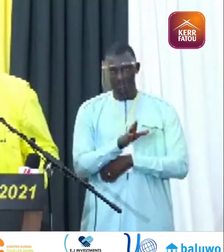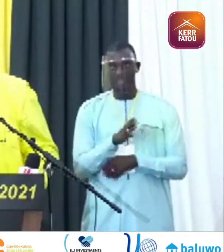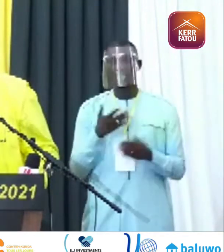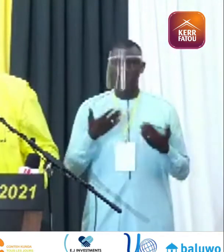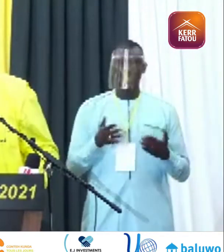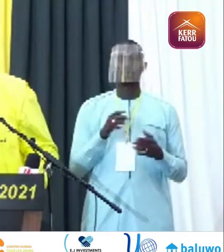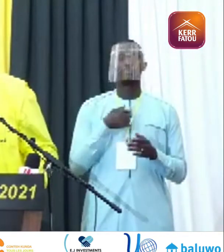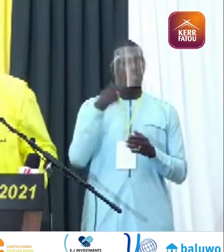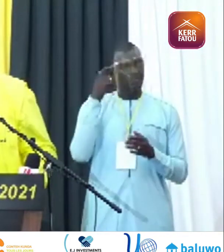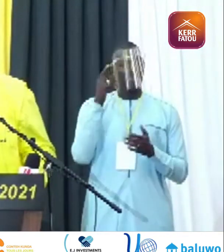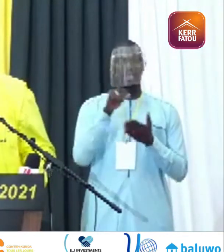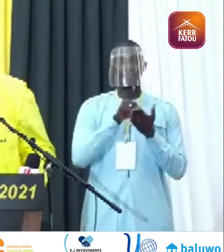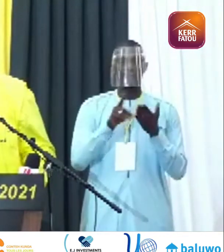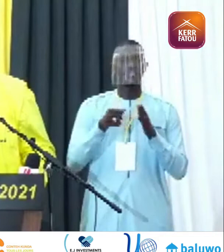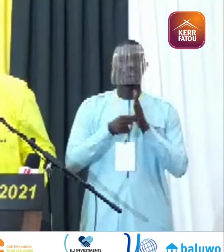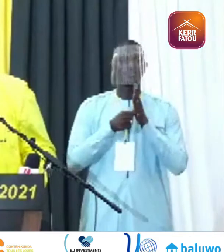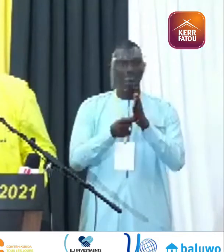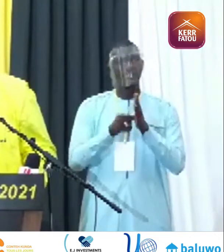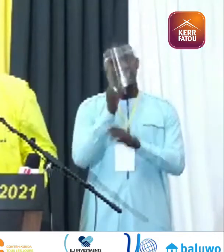mon parti leader waxna né